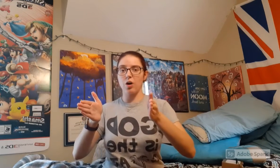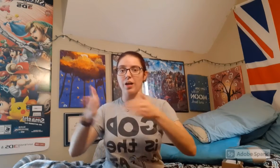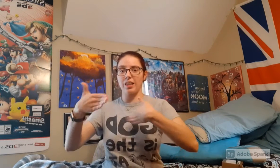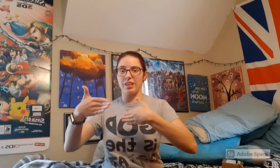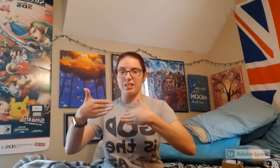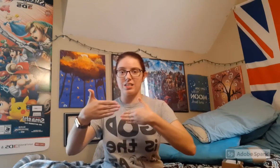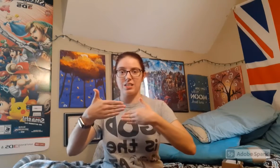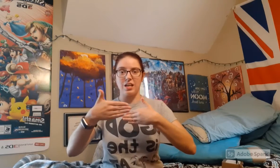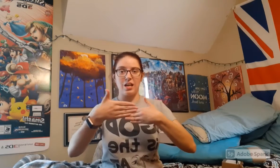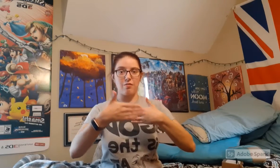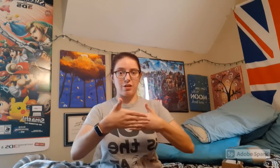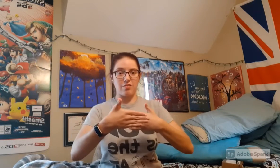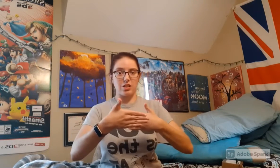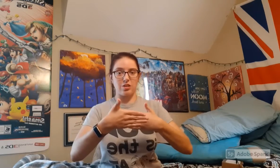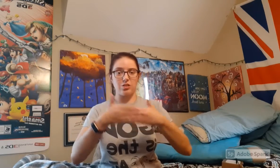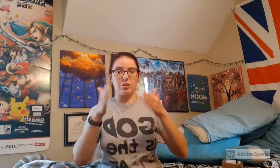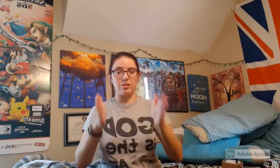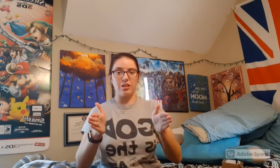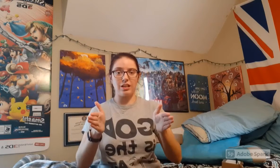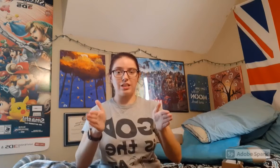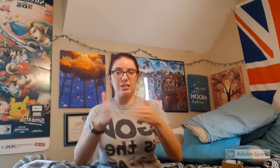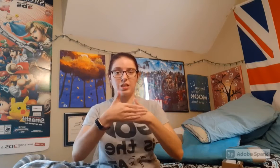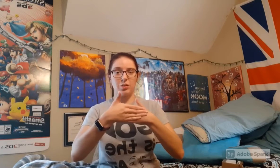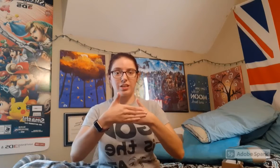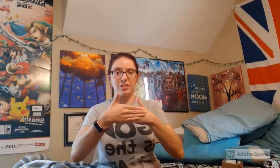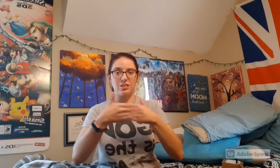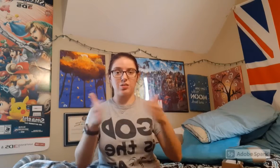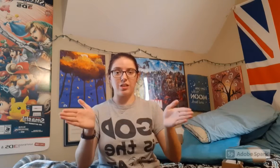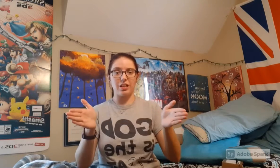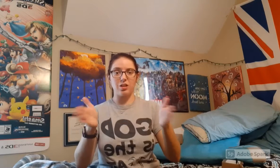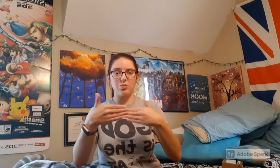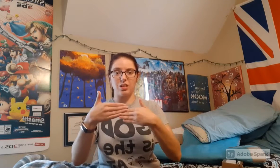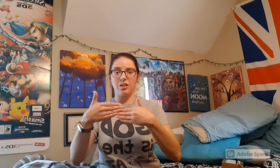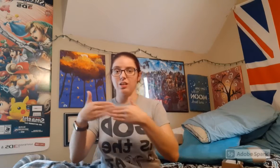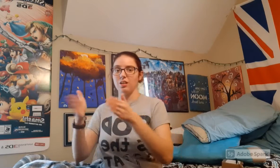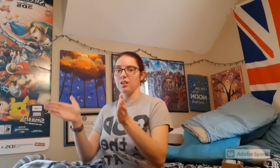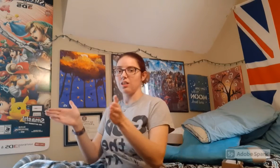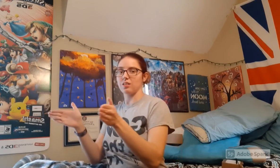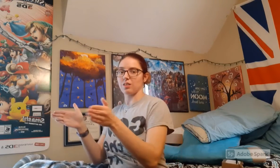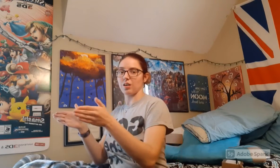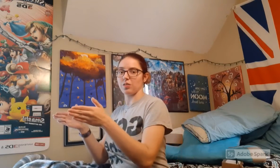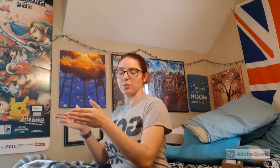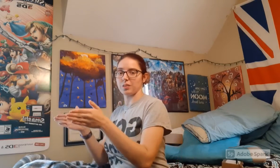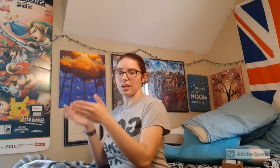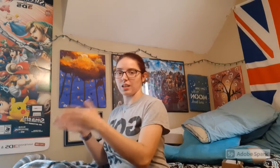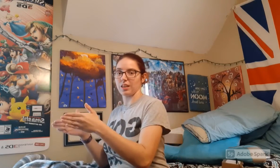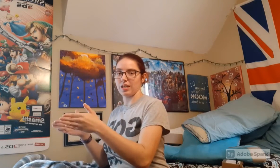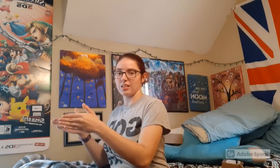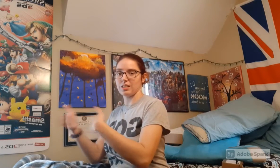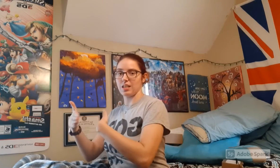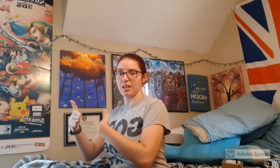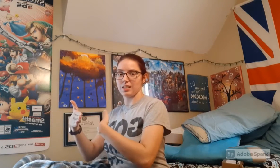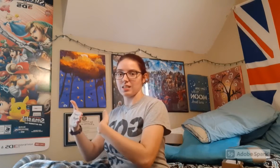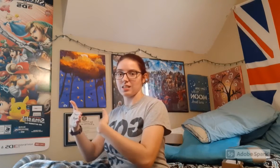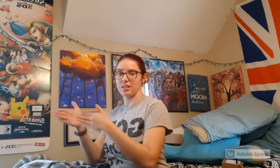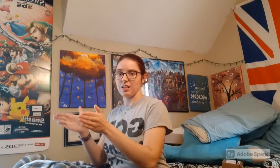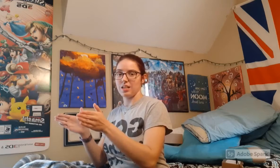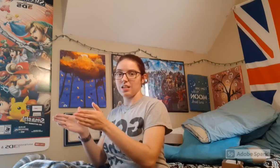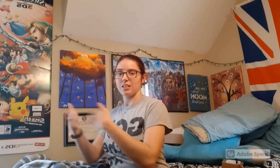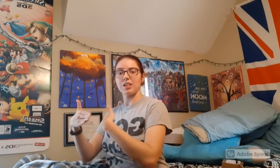like this in front of each other. So they start like this and go like this, so they're like closing. So I'll do it from the side, like this to this. It's like you're